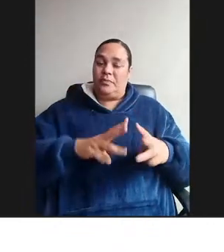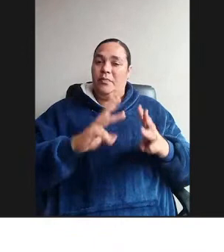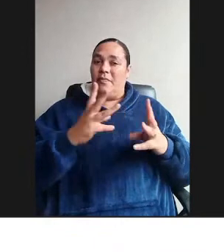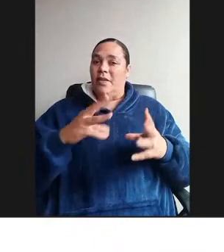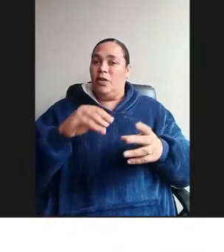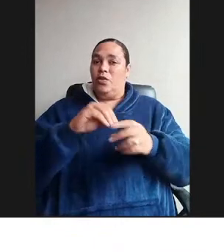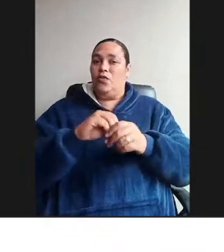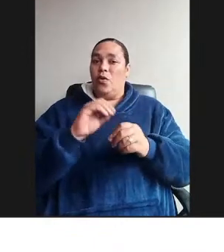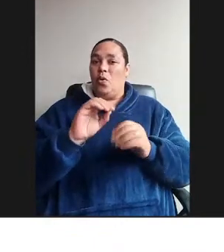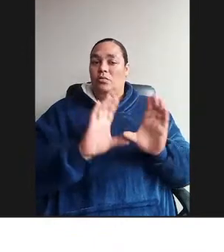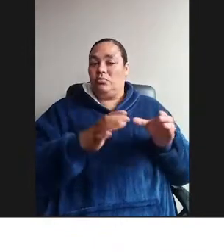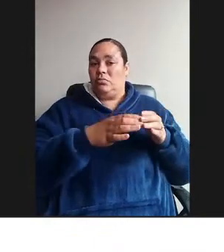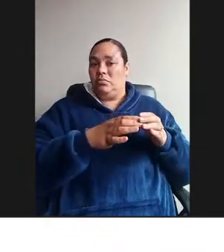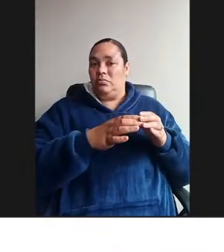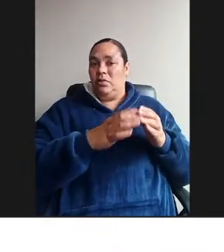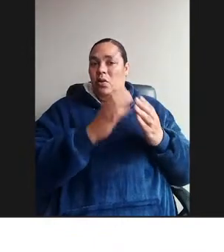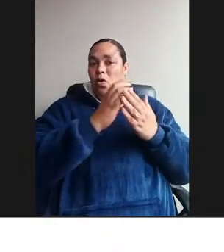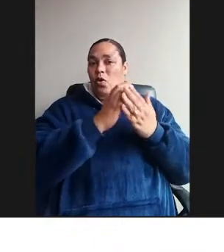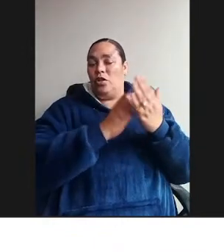Because constitutionally, yes,